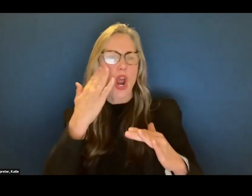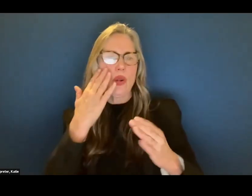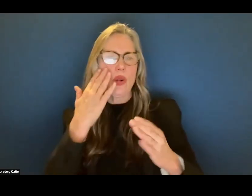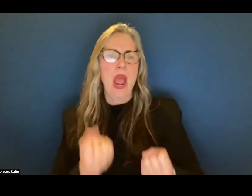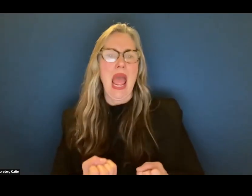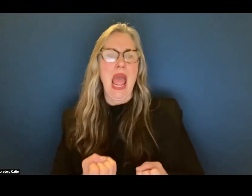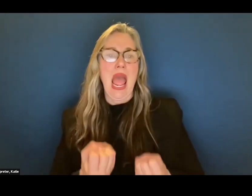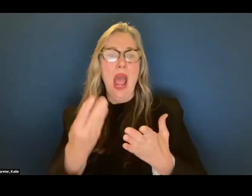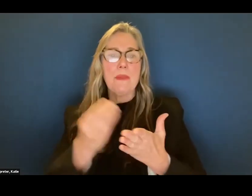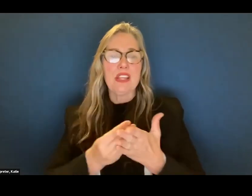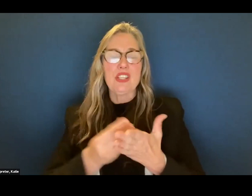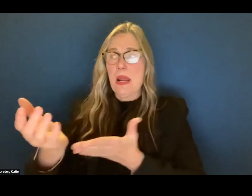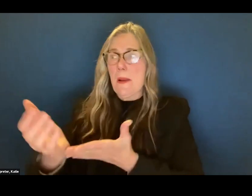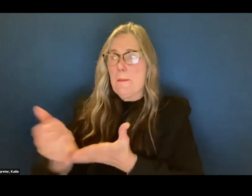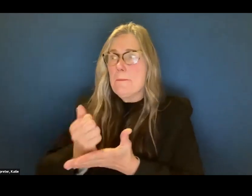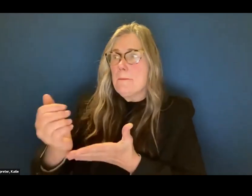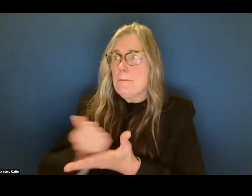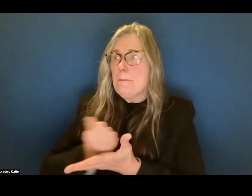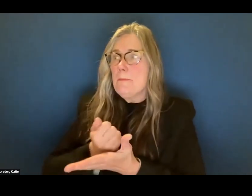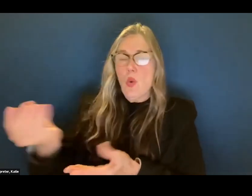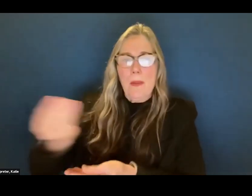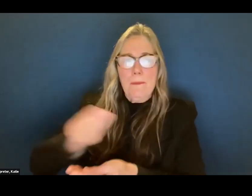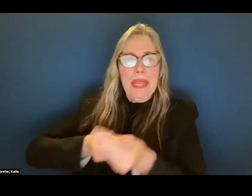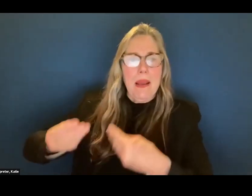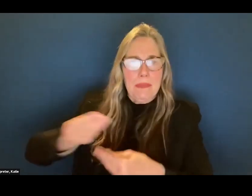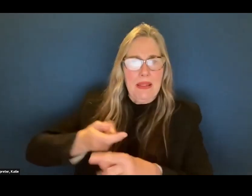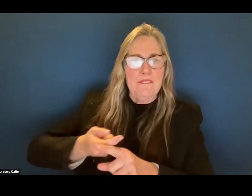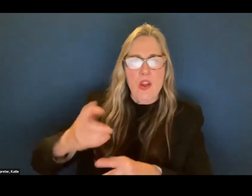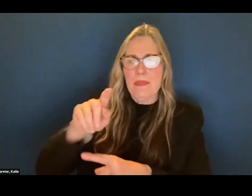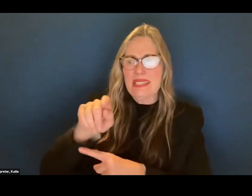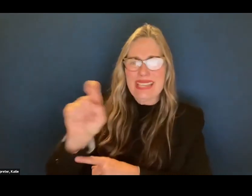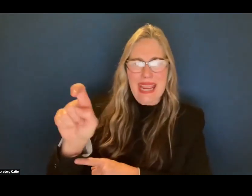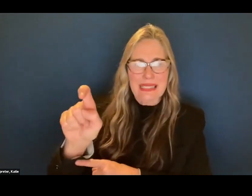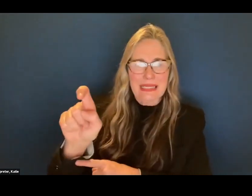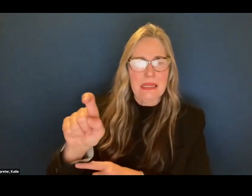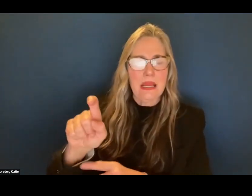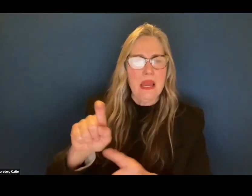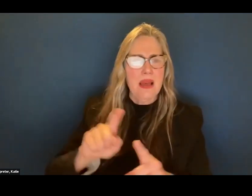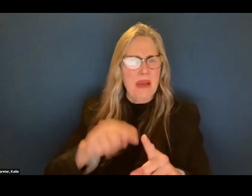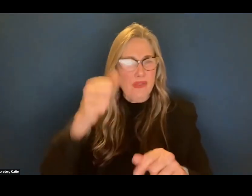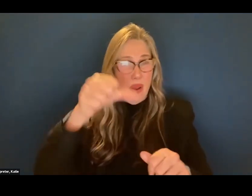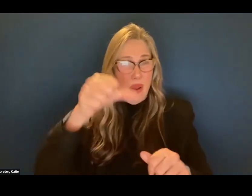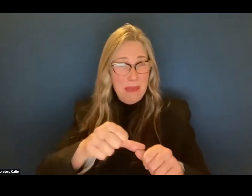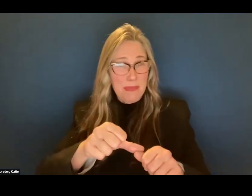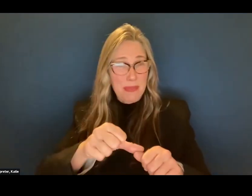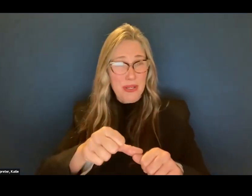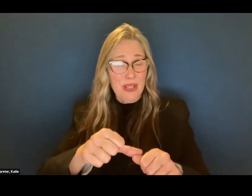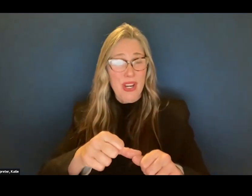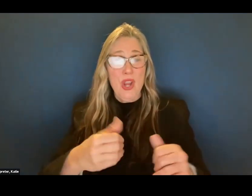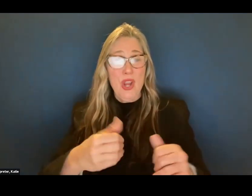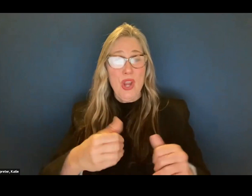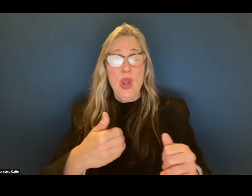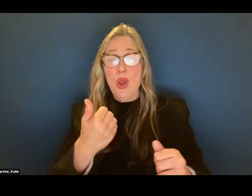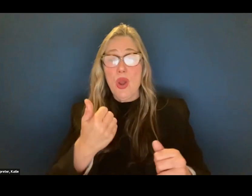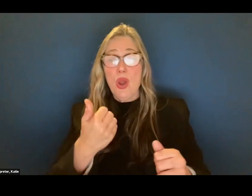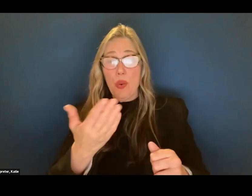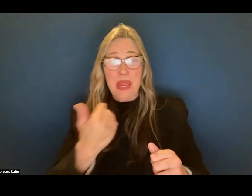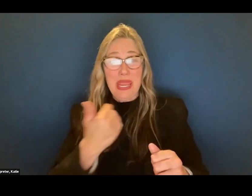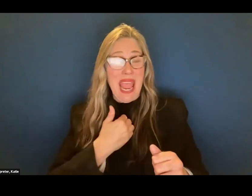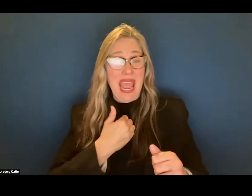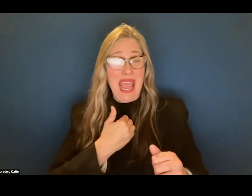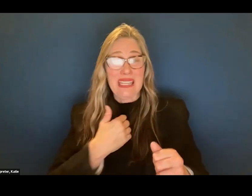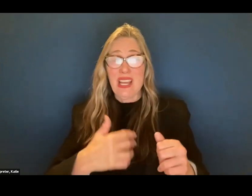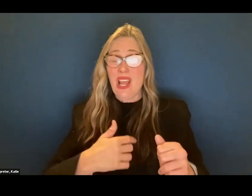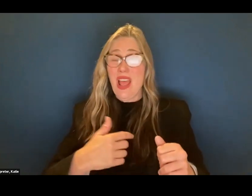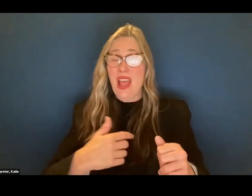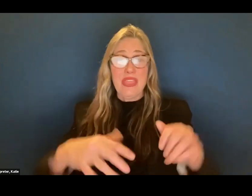coming in. But if you remember, we had this incredible winter rainstorms that affected our county